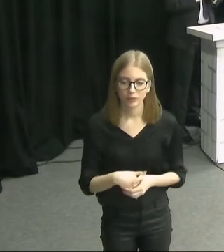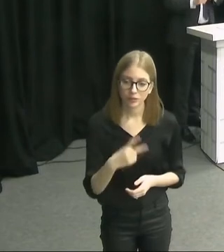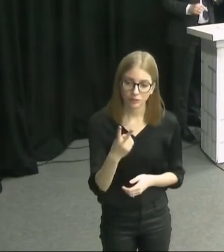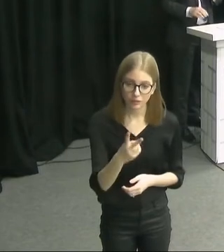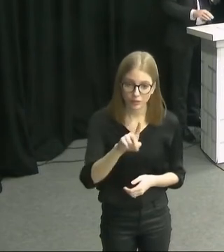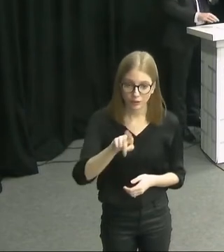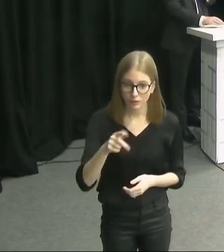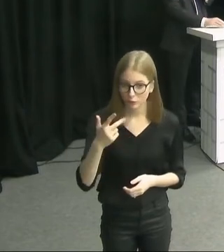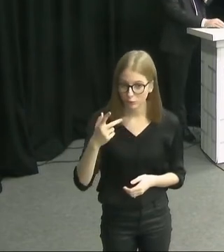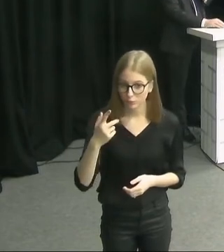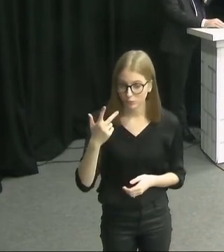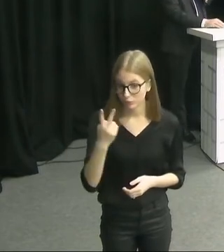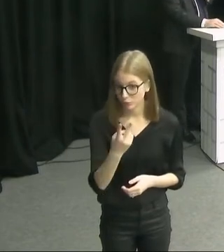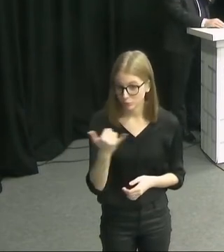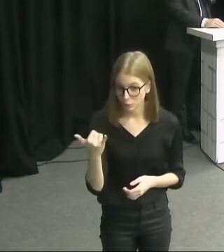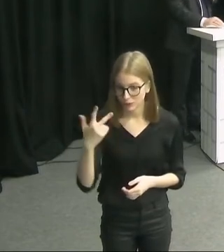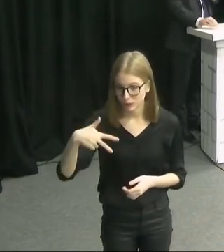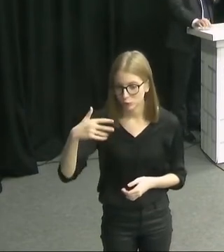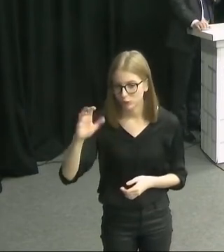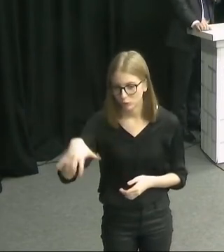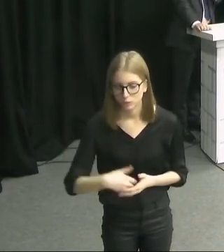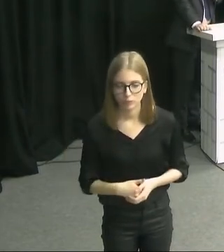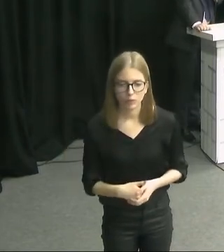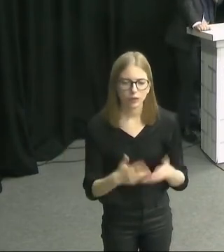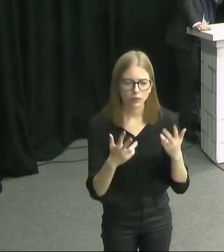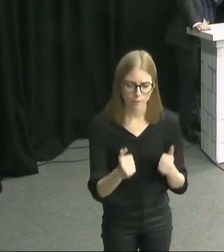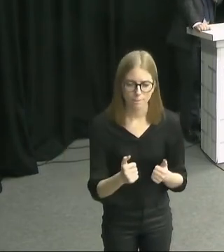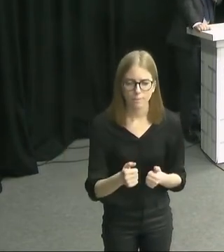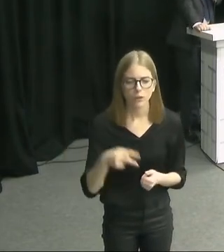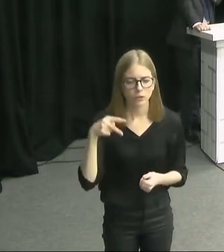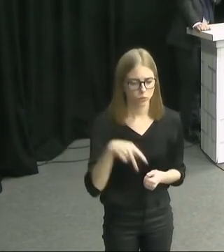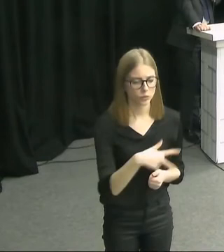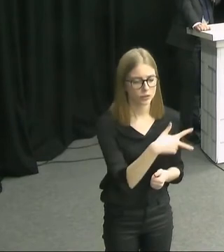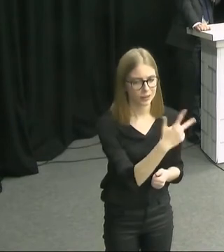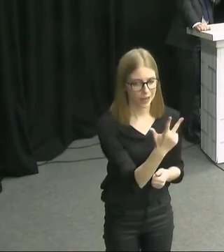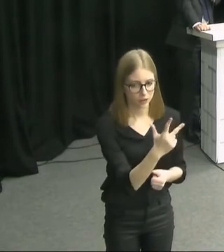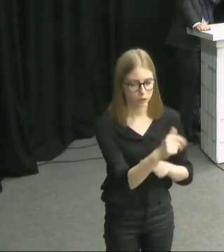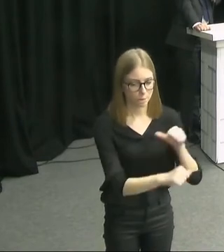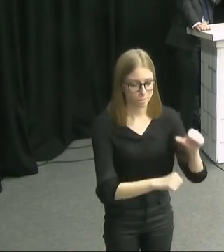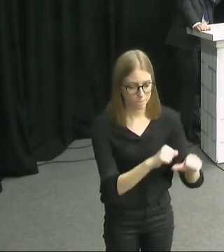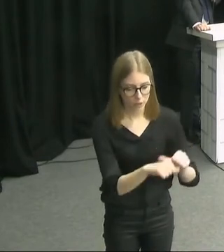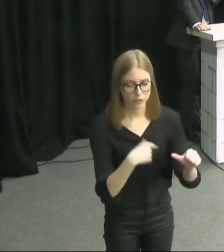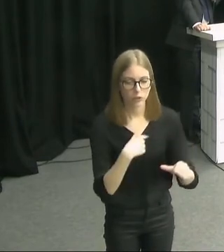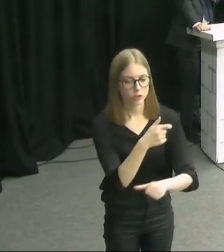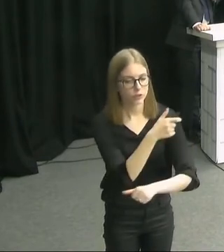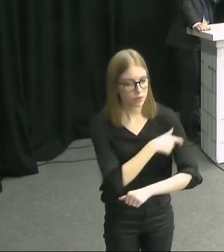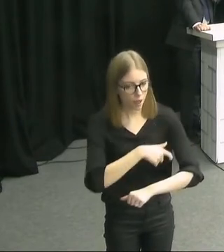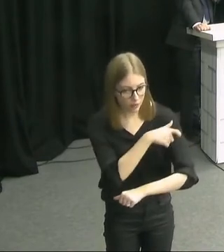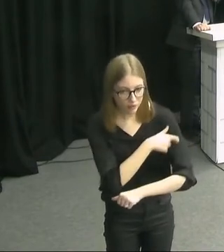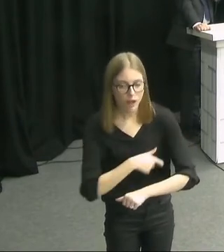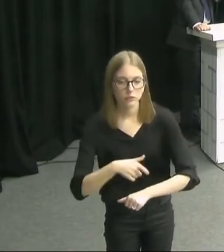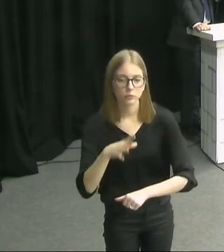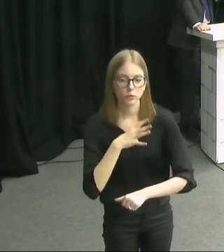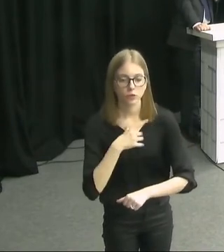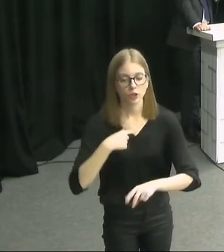2003 and I founded the Association of Alumni for our physics faculty, well, we had